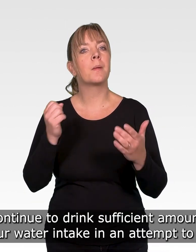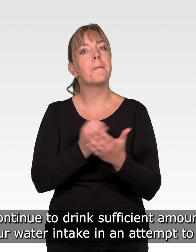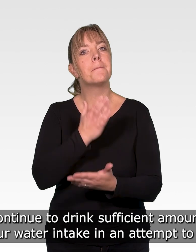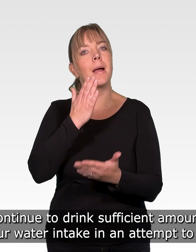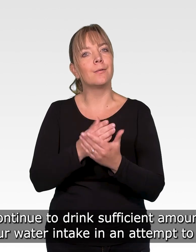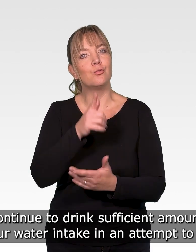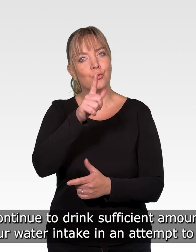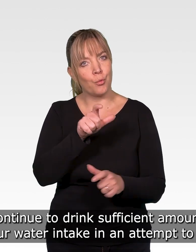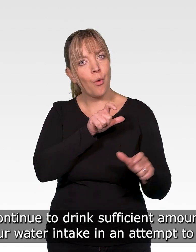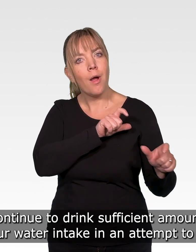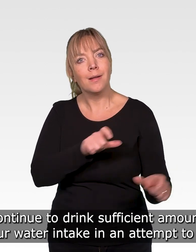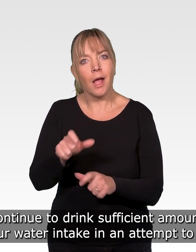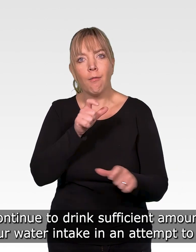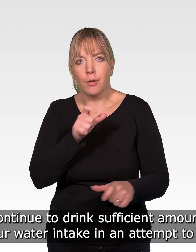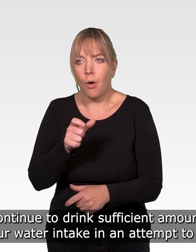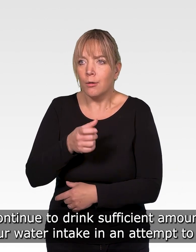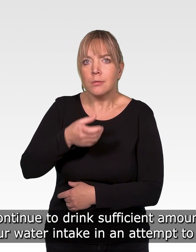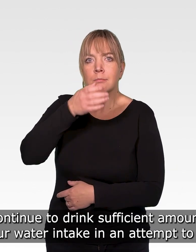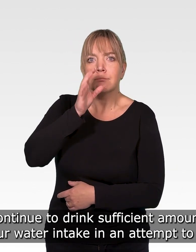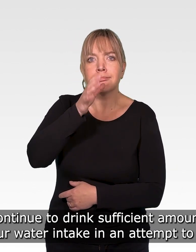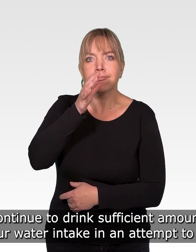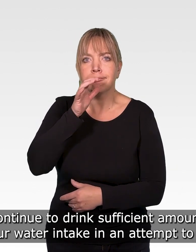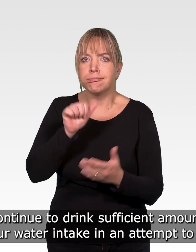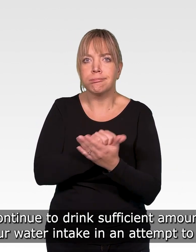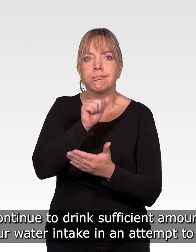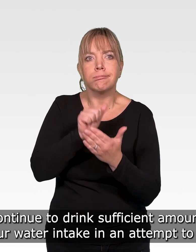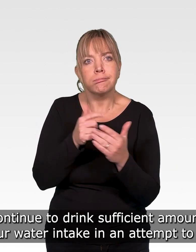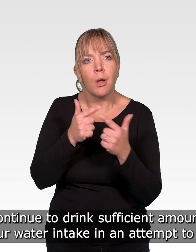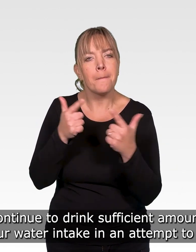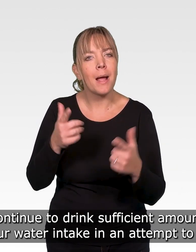Ensure you continue to drink sufficient amounts of water.